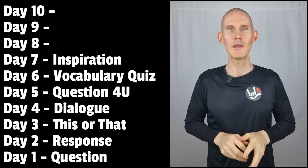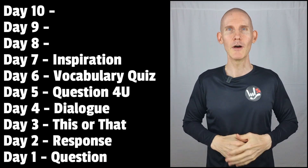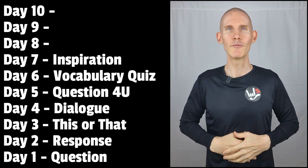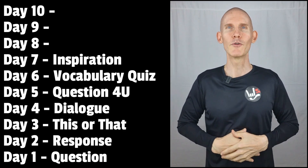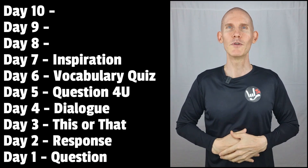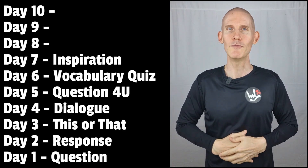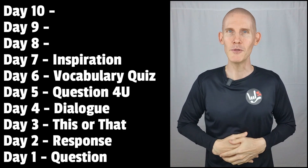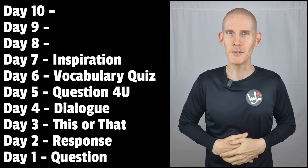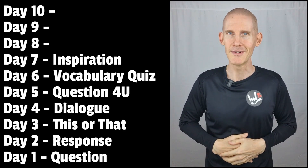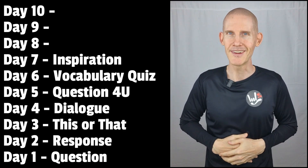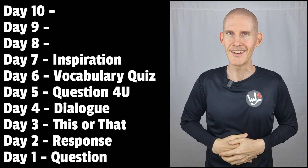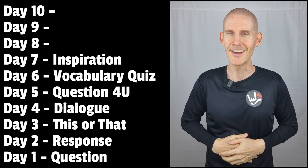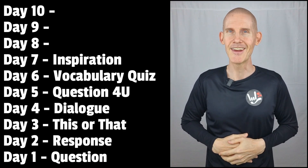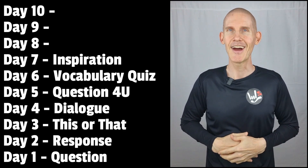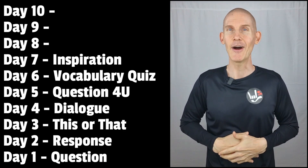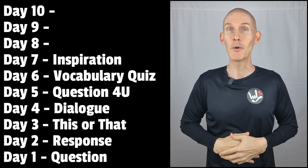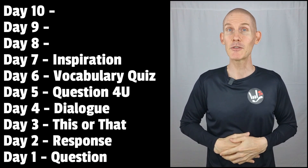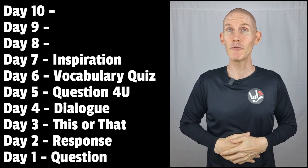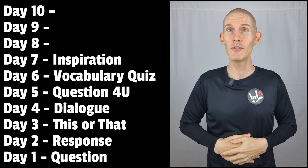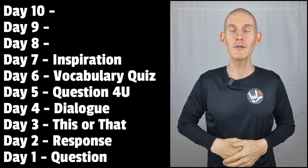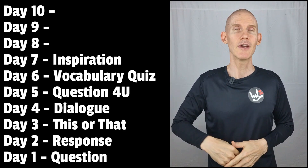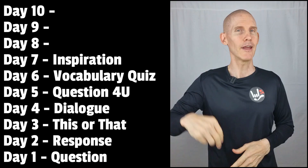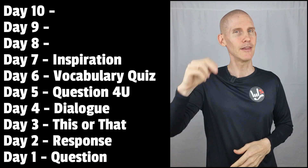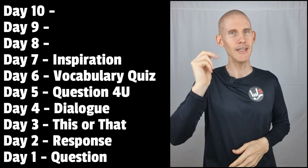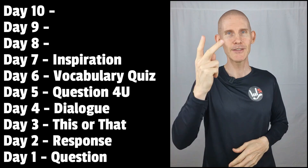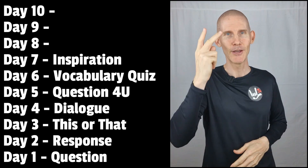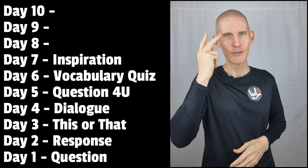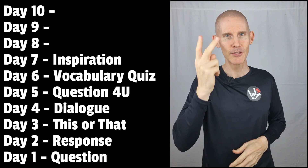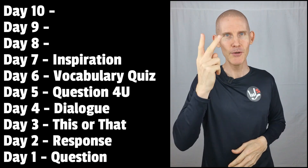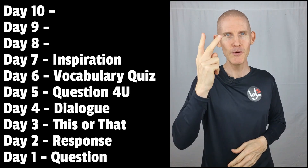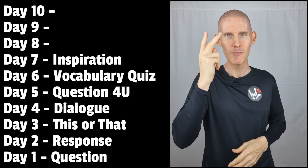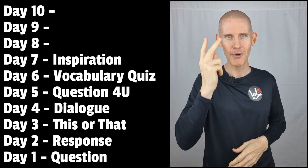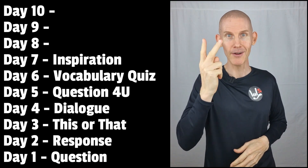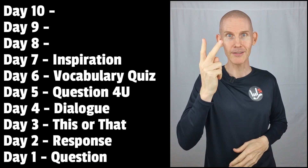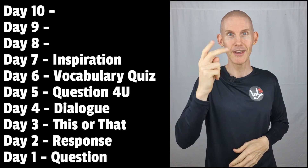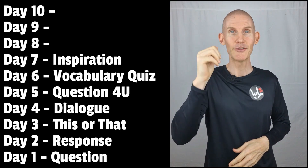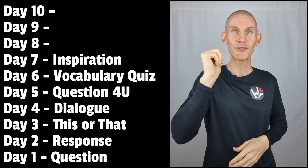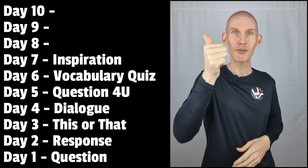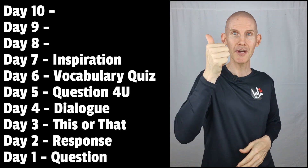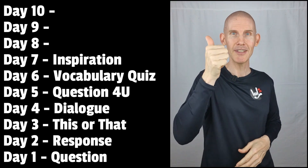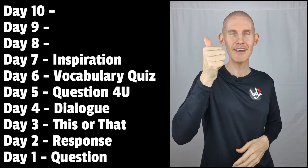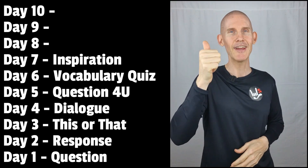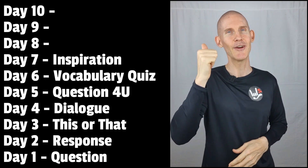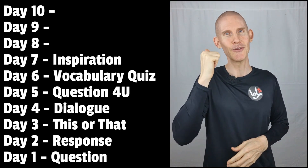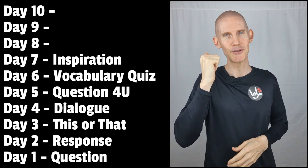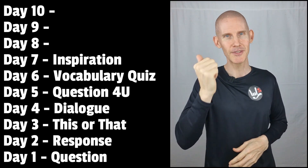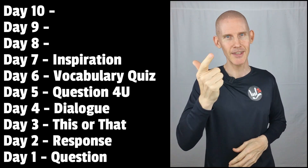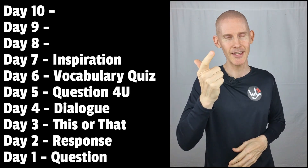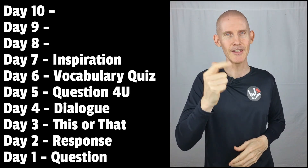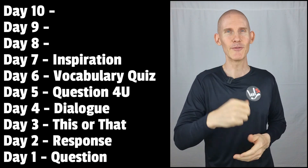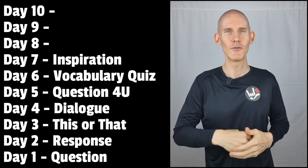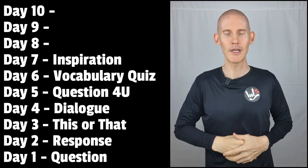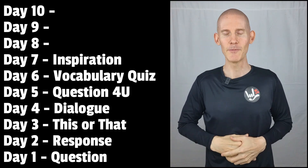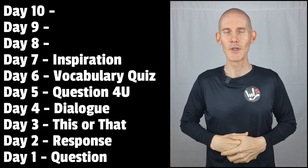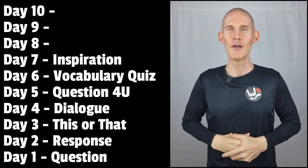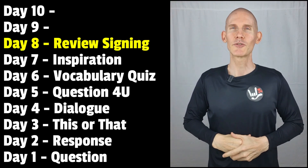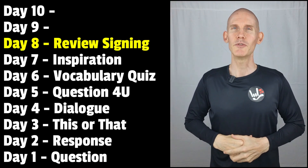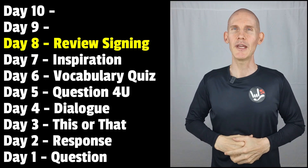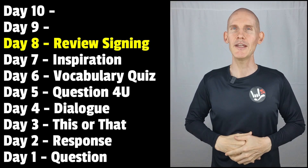love review. All right. How much review? At least 2 parts, signing and understanding. Right. So day